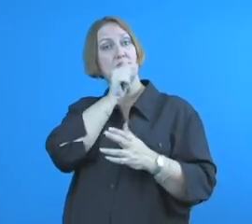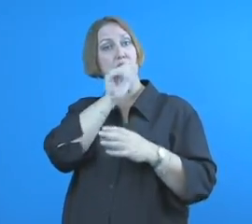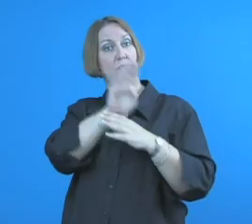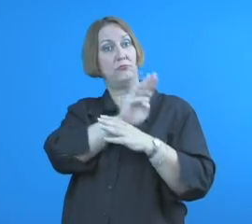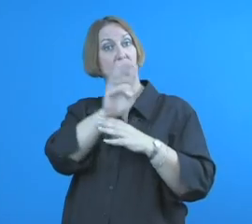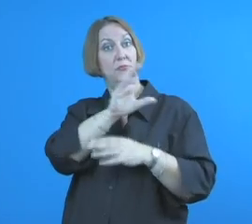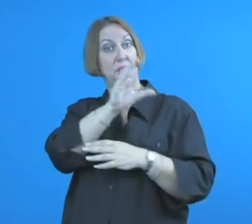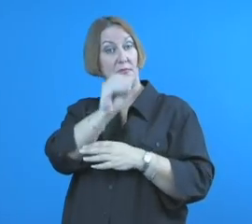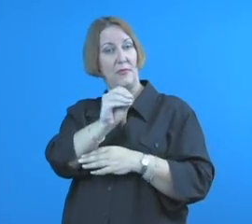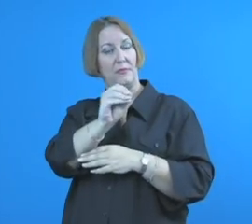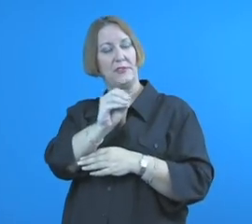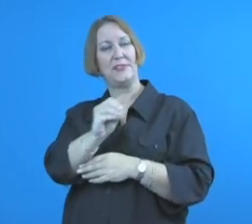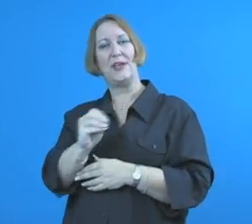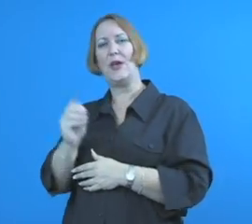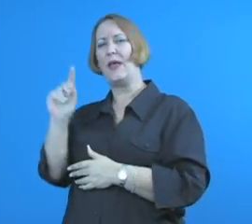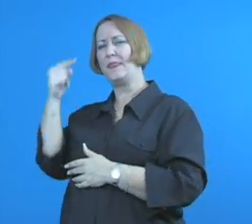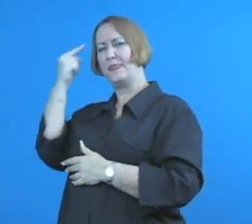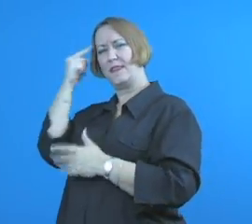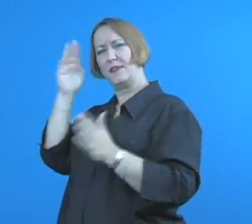emergency notification?